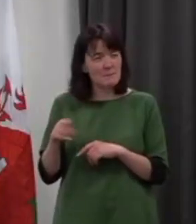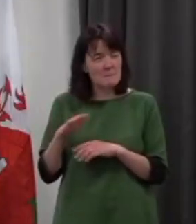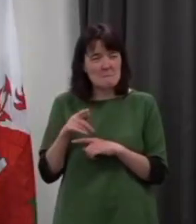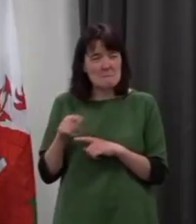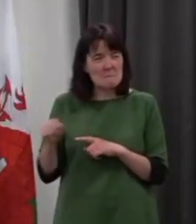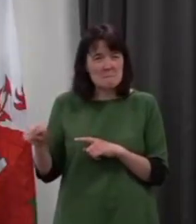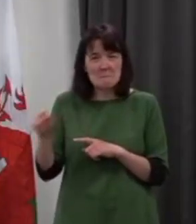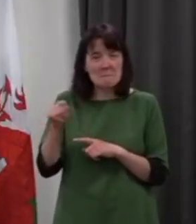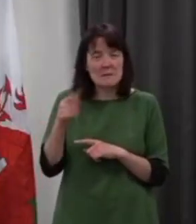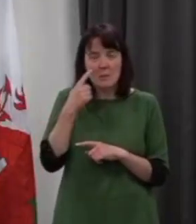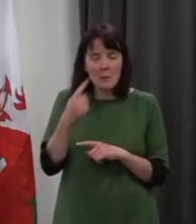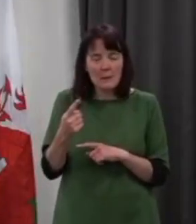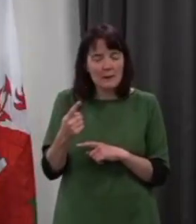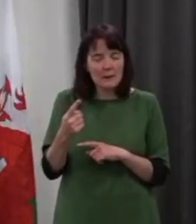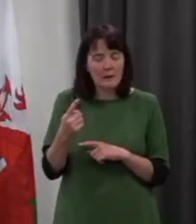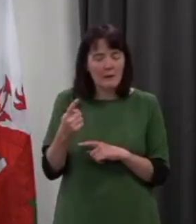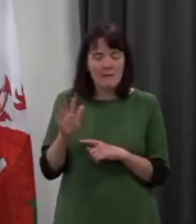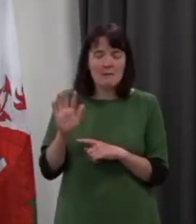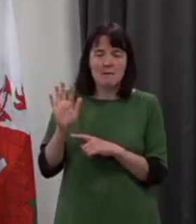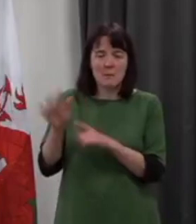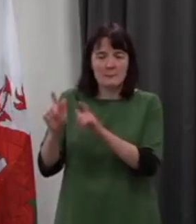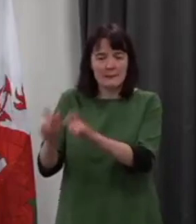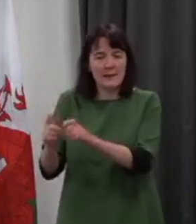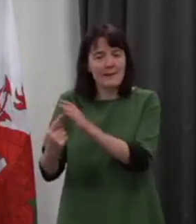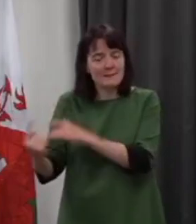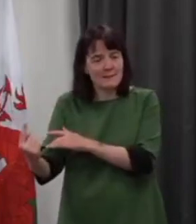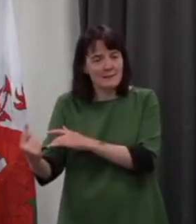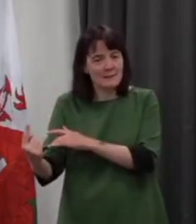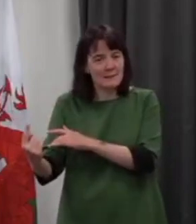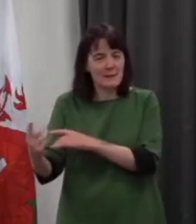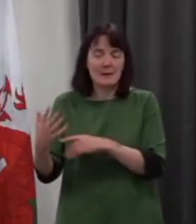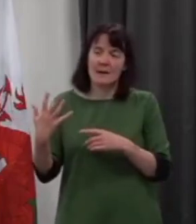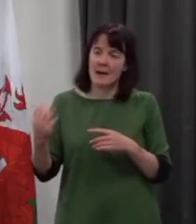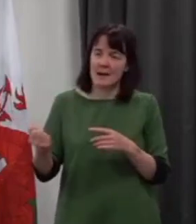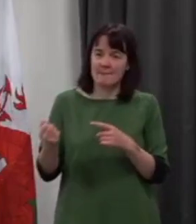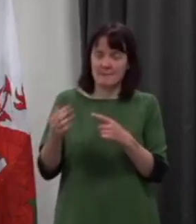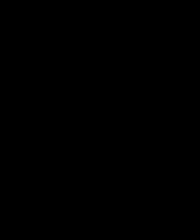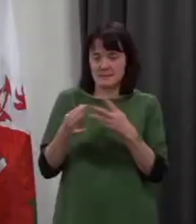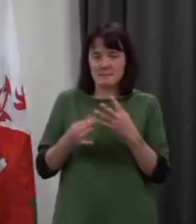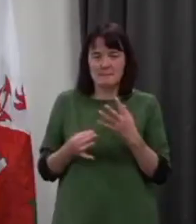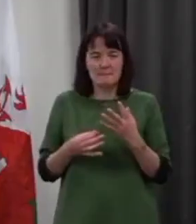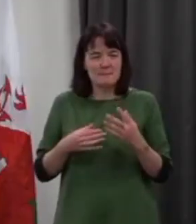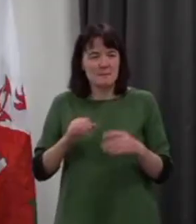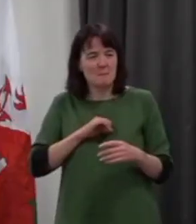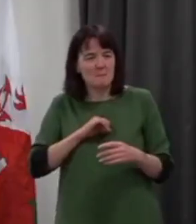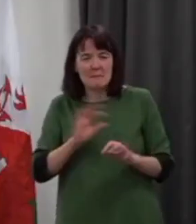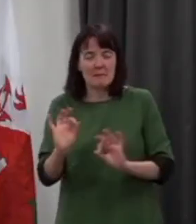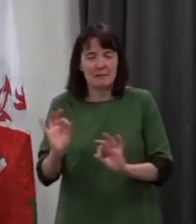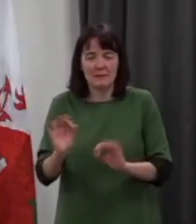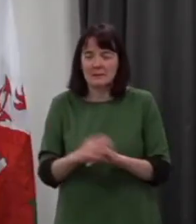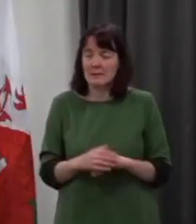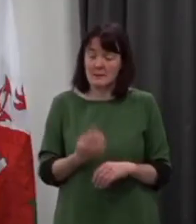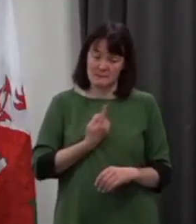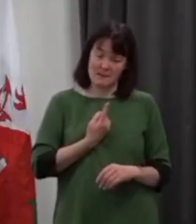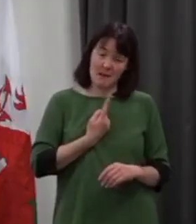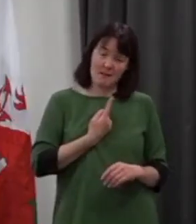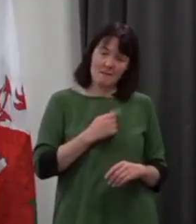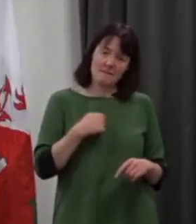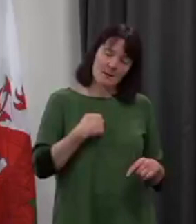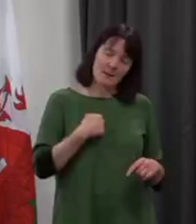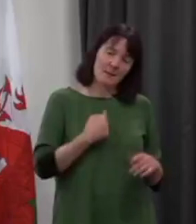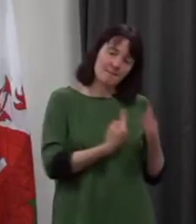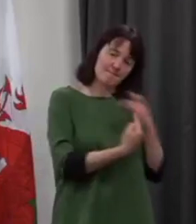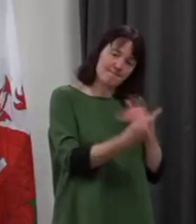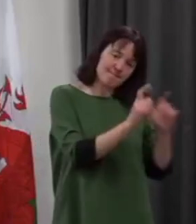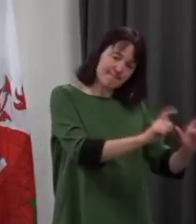aware. None of them are symptomatic, but you'd expect them to follow that advice. Now, obviously, when I self-isolated and I then